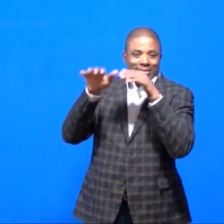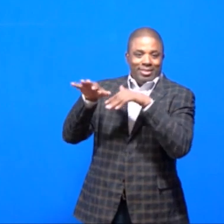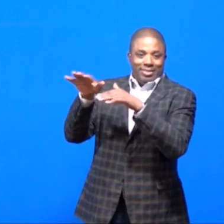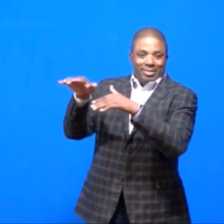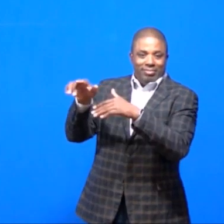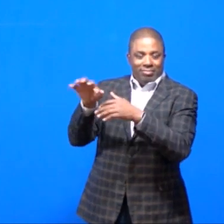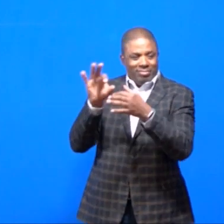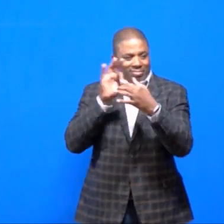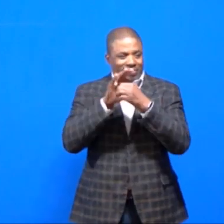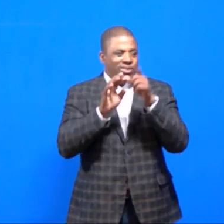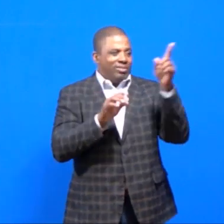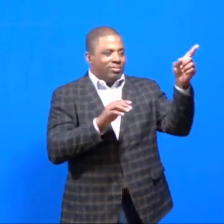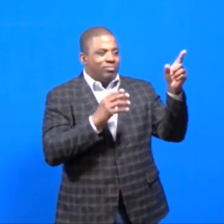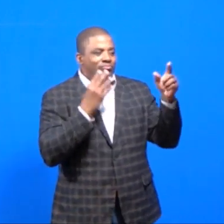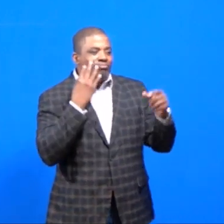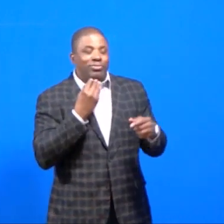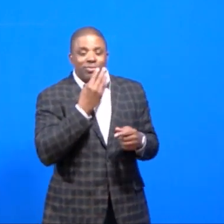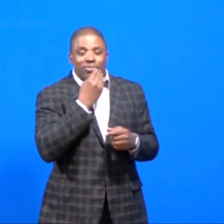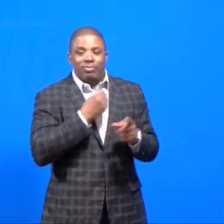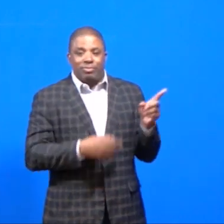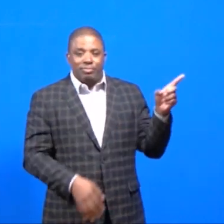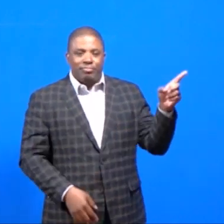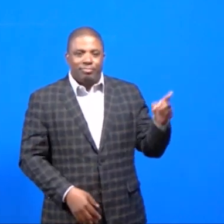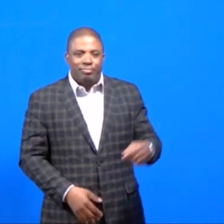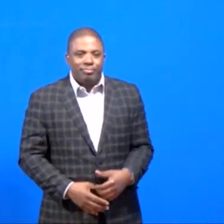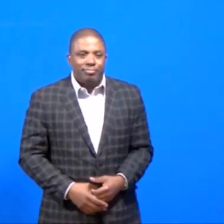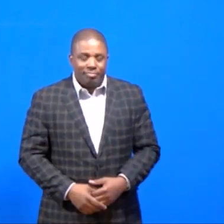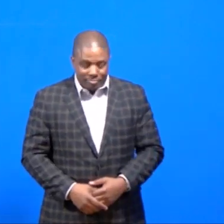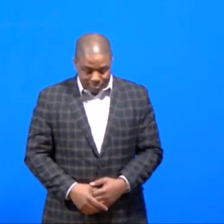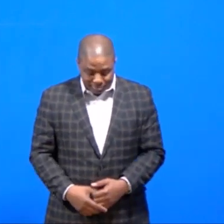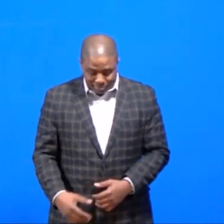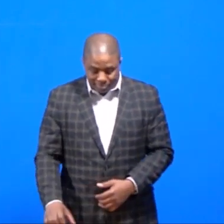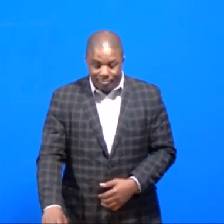the Mediterranean Sea now belonged to the Israelites.